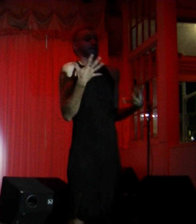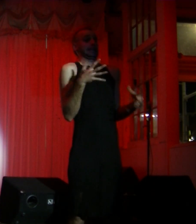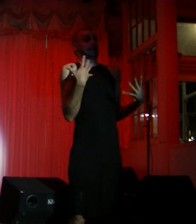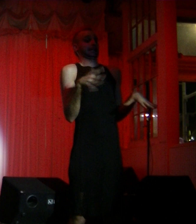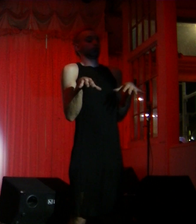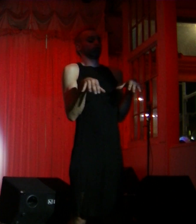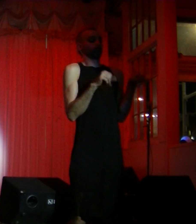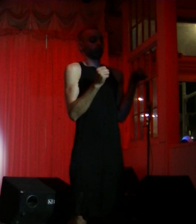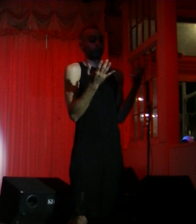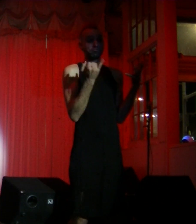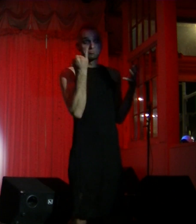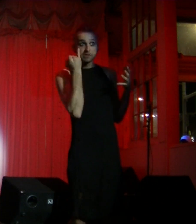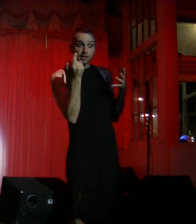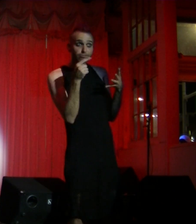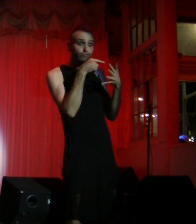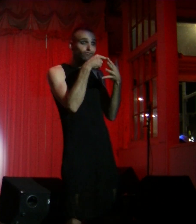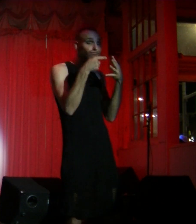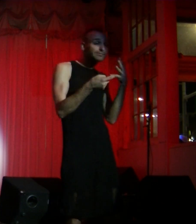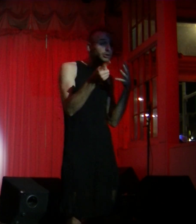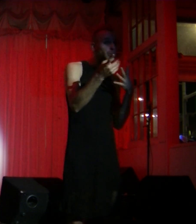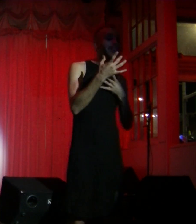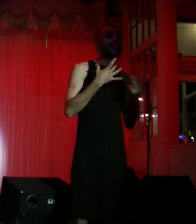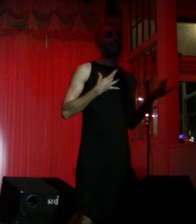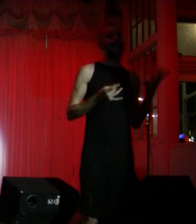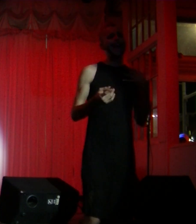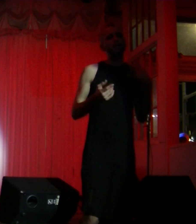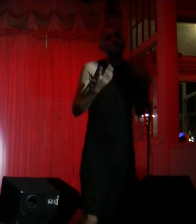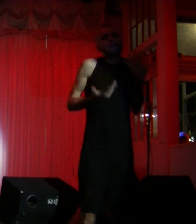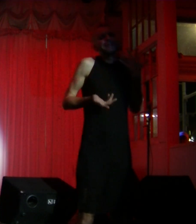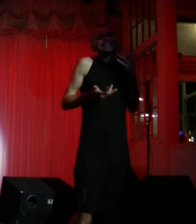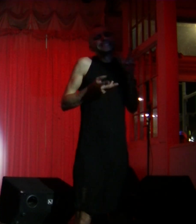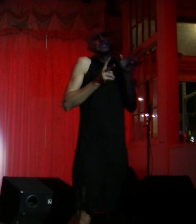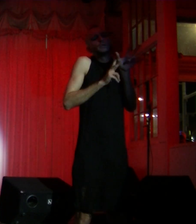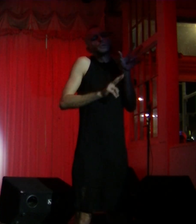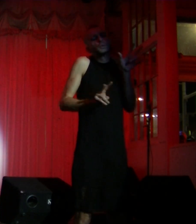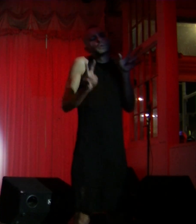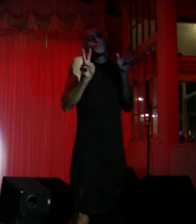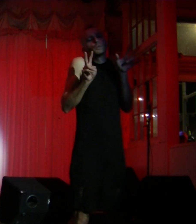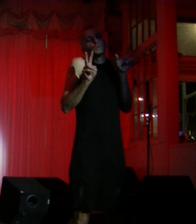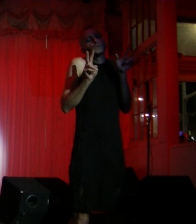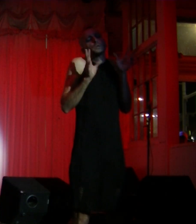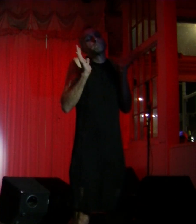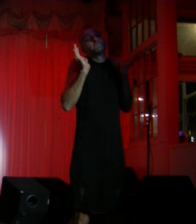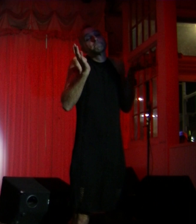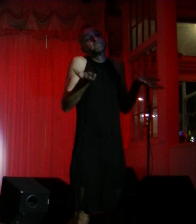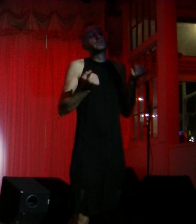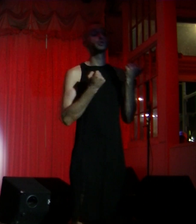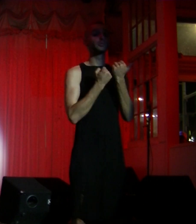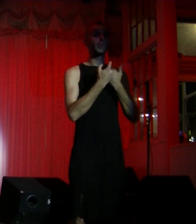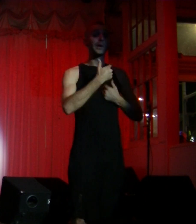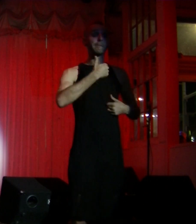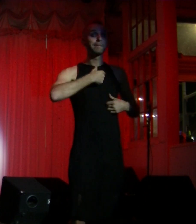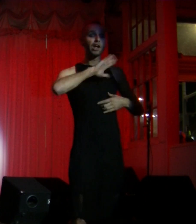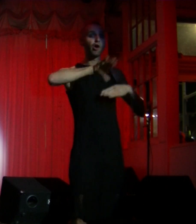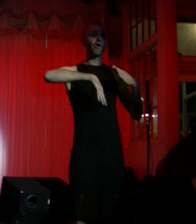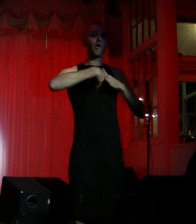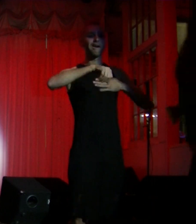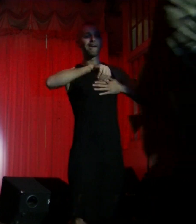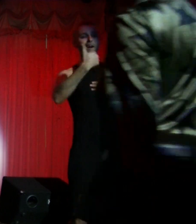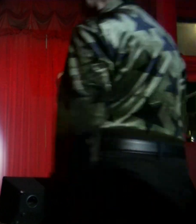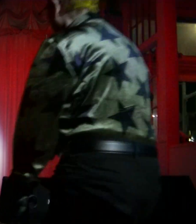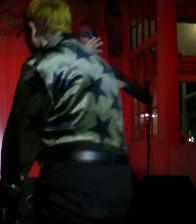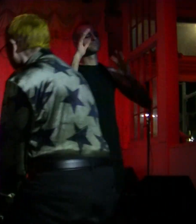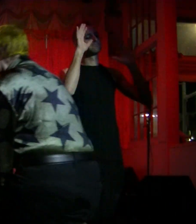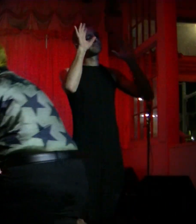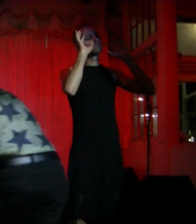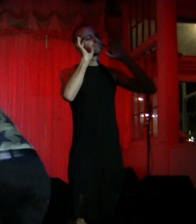out, if you like any of these things, even just 2 out of 3, you like enough to support me and all of the other really amazing